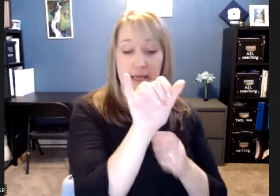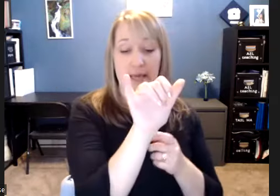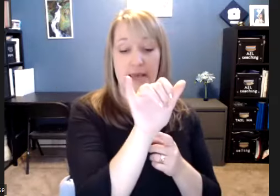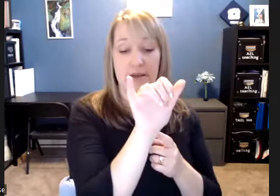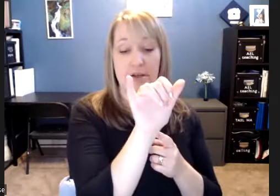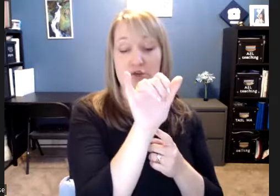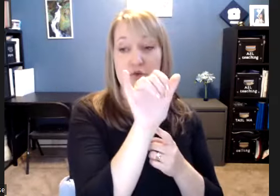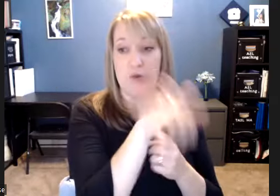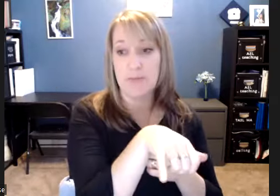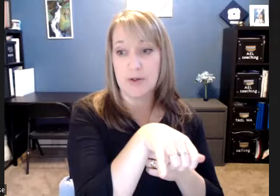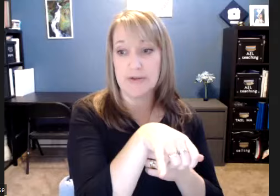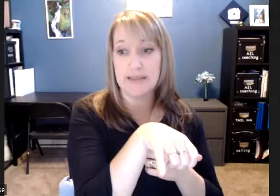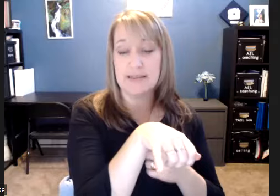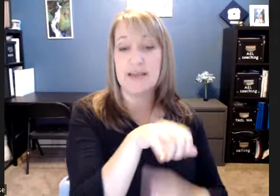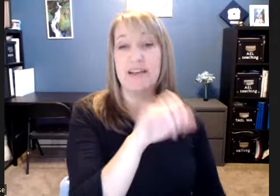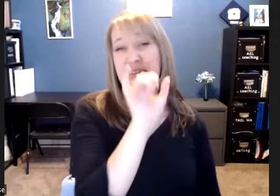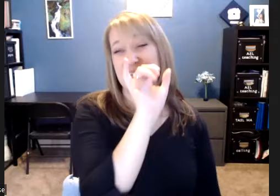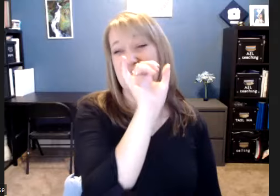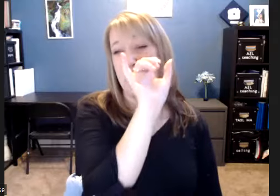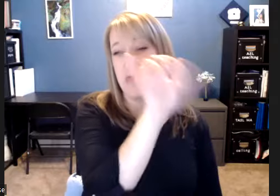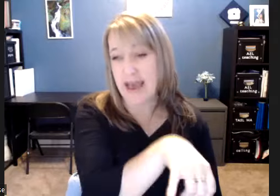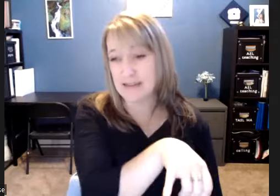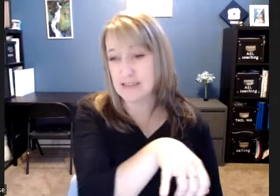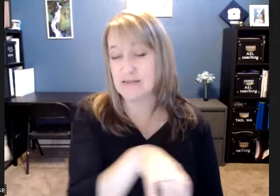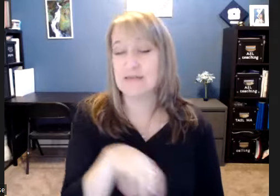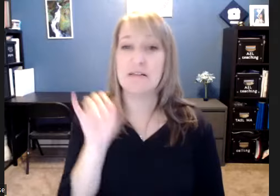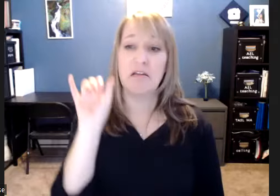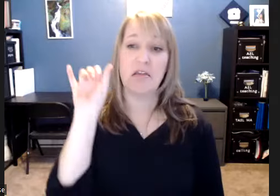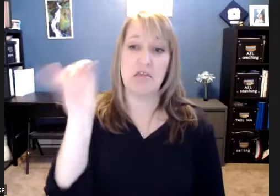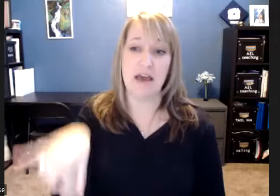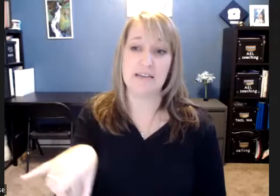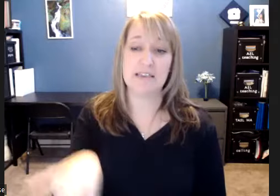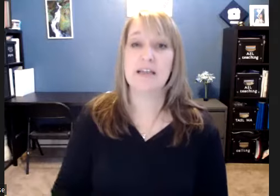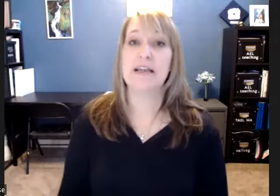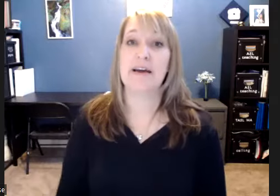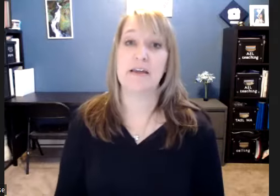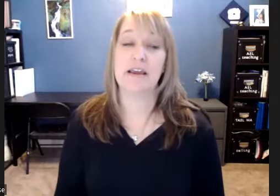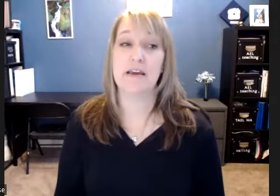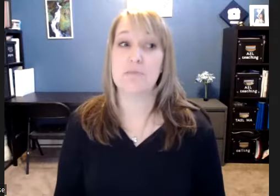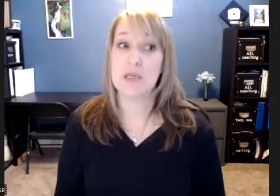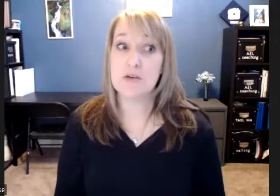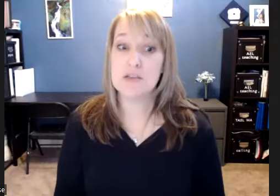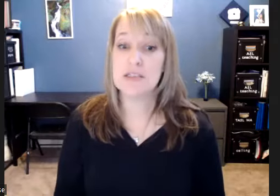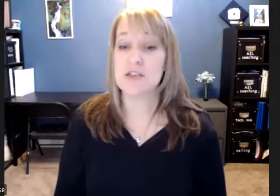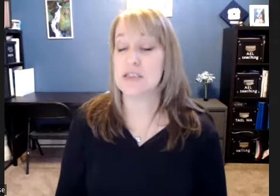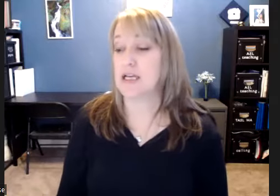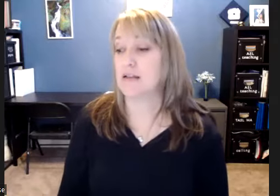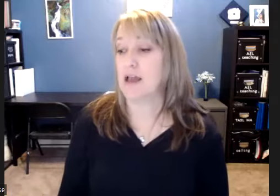and you drop your wrist, and it means that. Now, it can be used to say like,